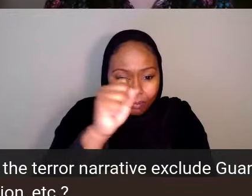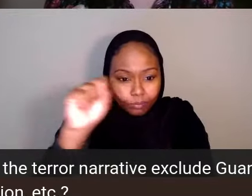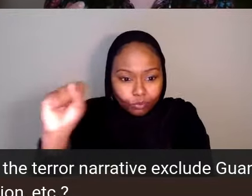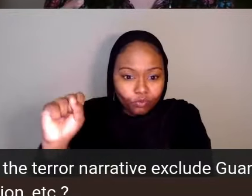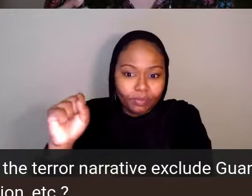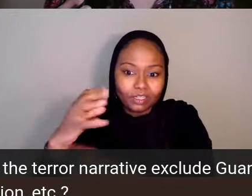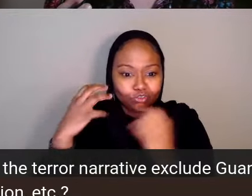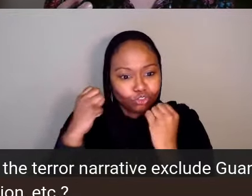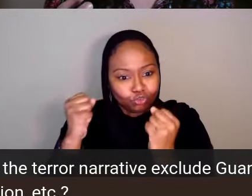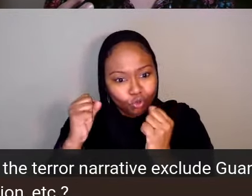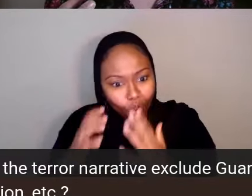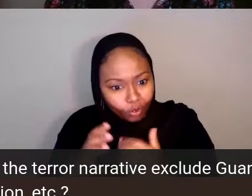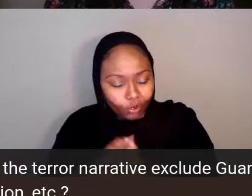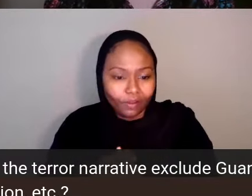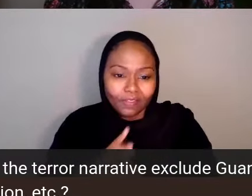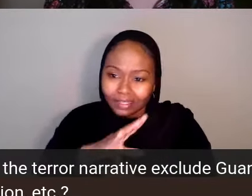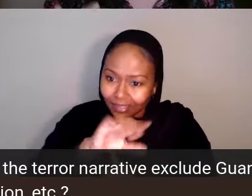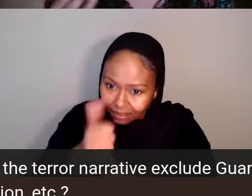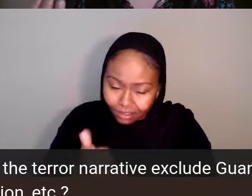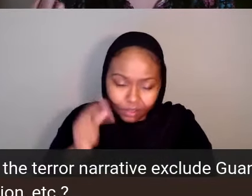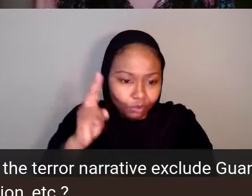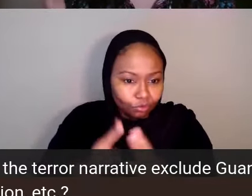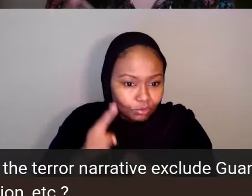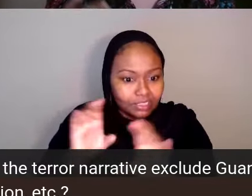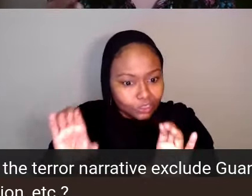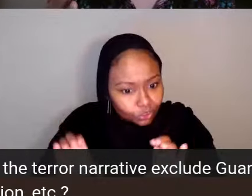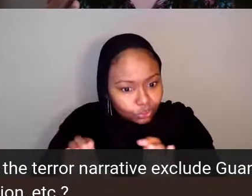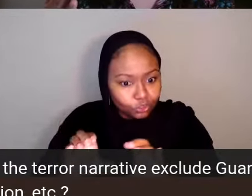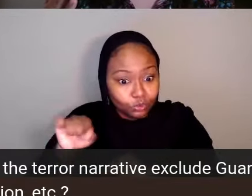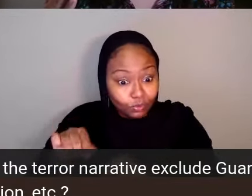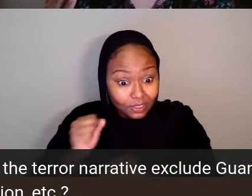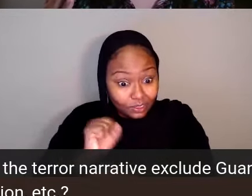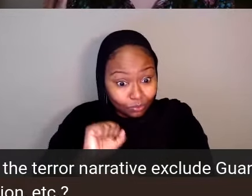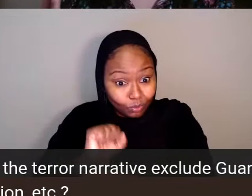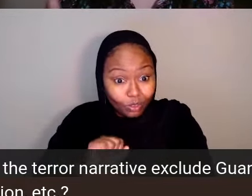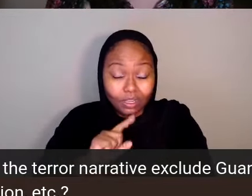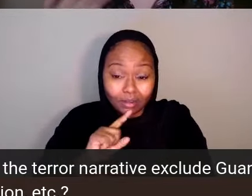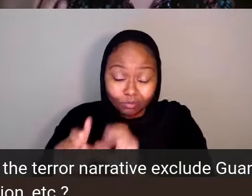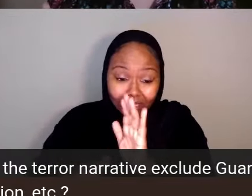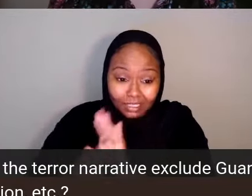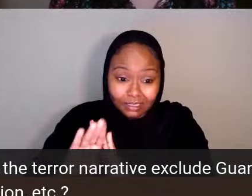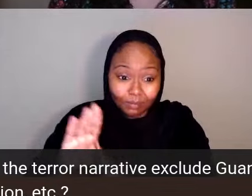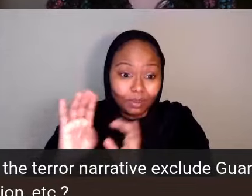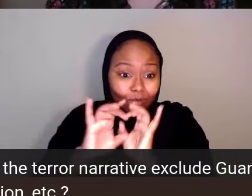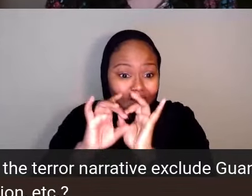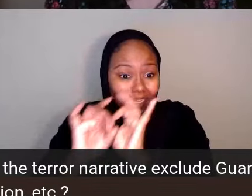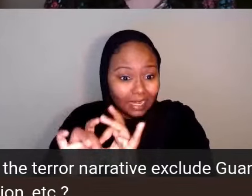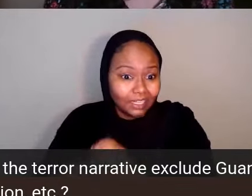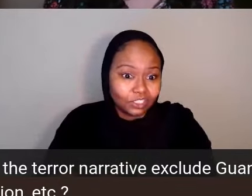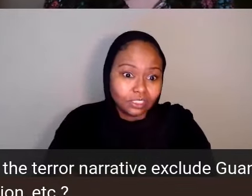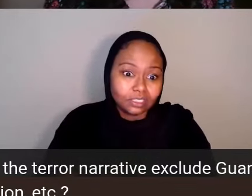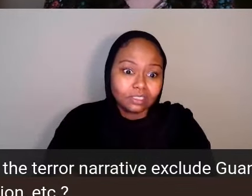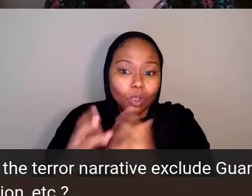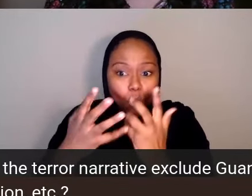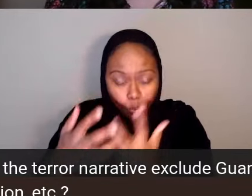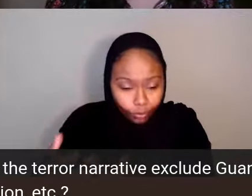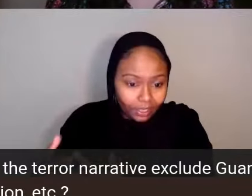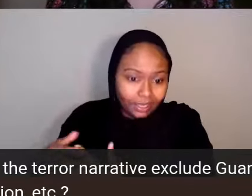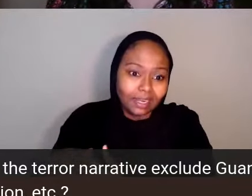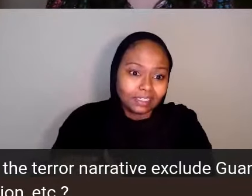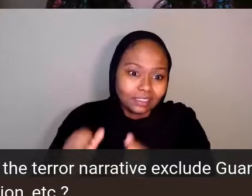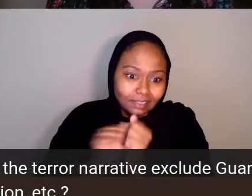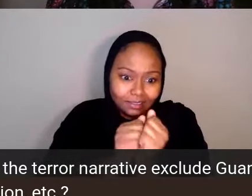reason to do this work and to build connections, build organizing, build